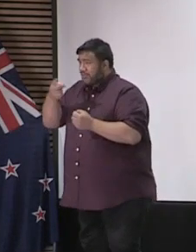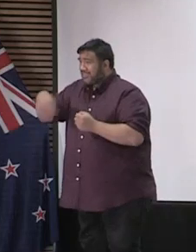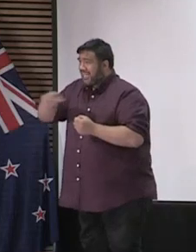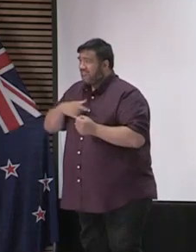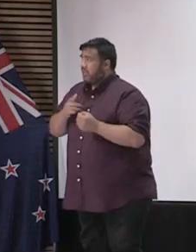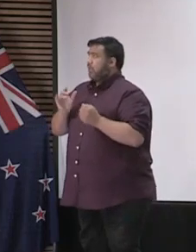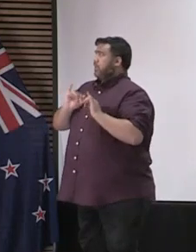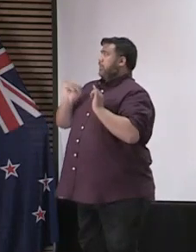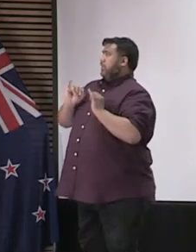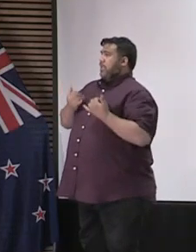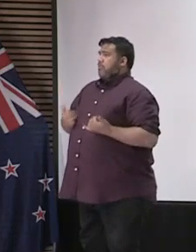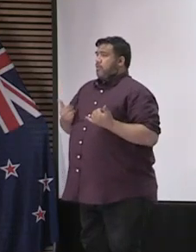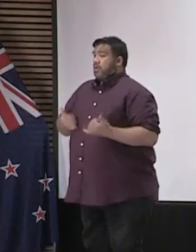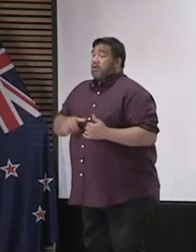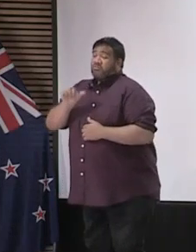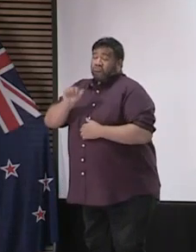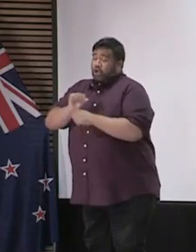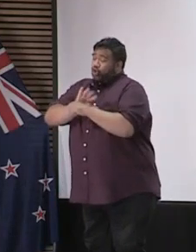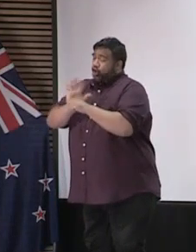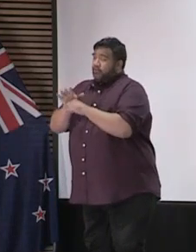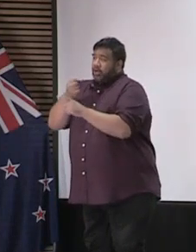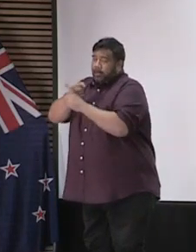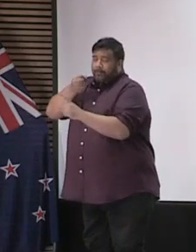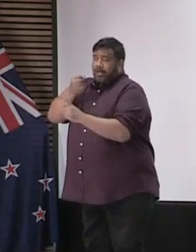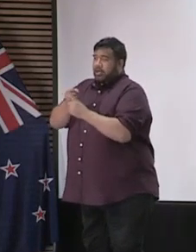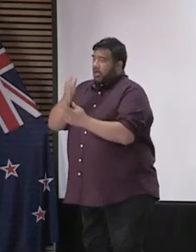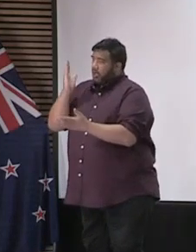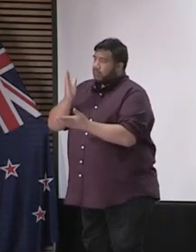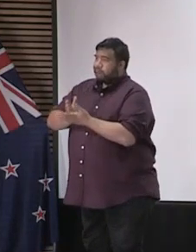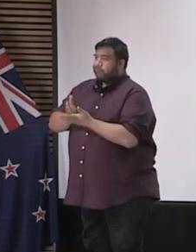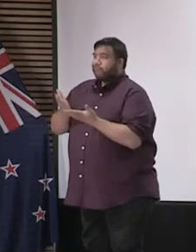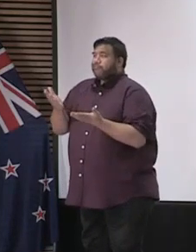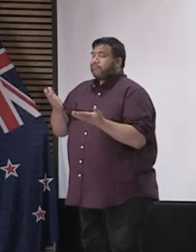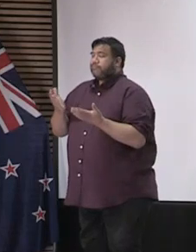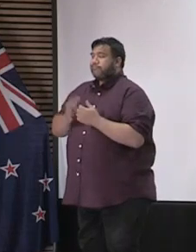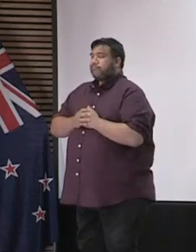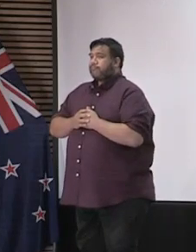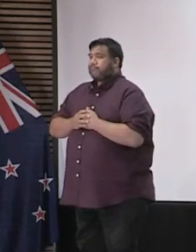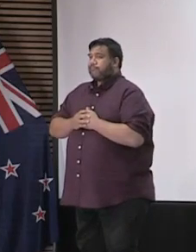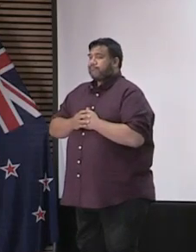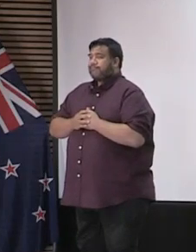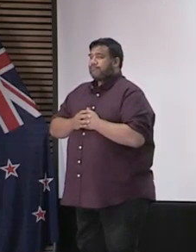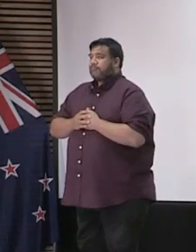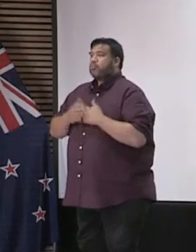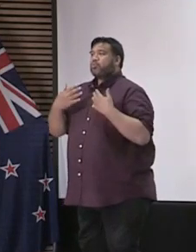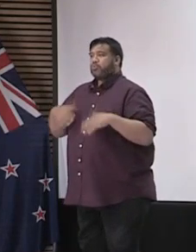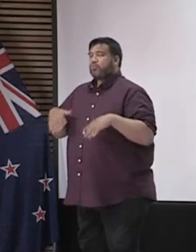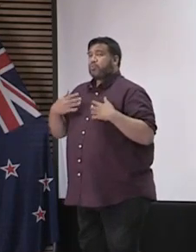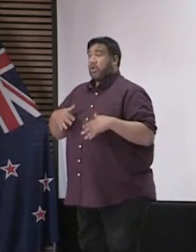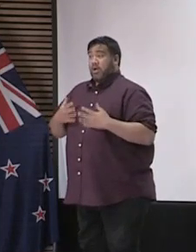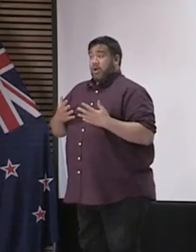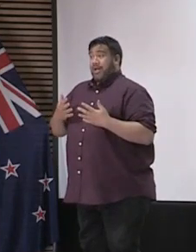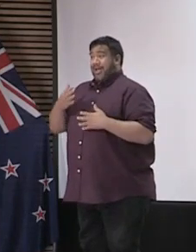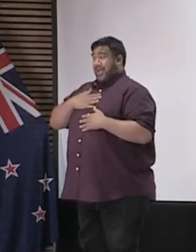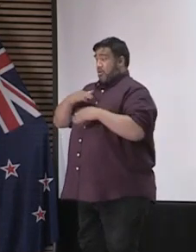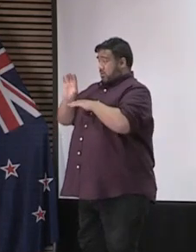heard, exacerbated by COVID-19 rather than as a result of it. I think what we will be coming out with won't